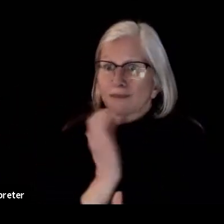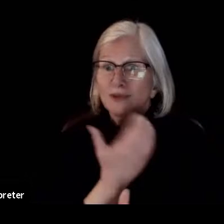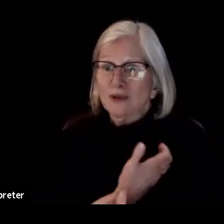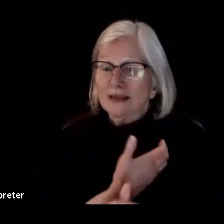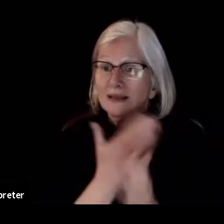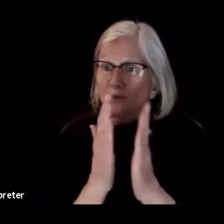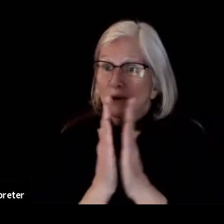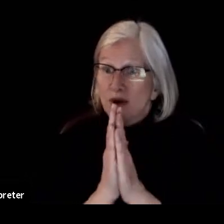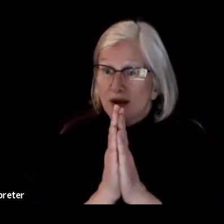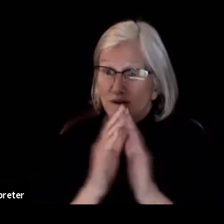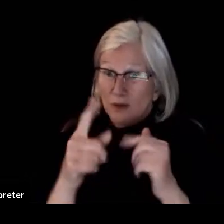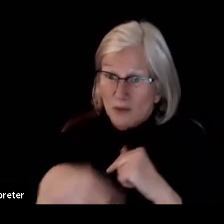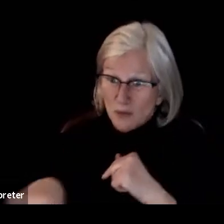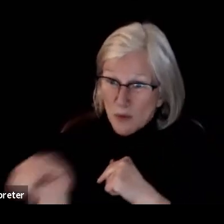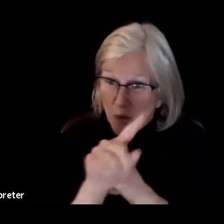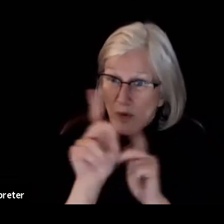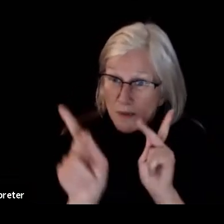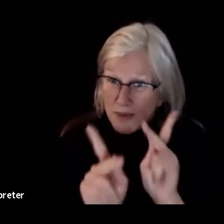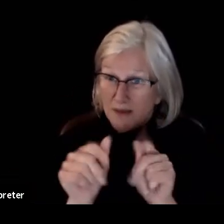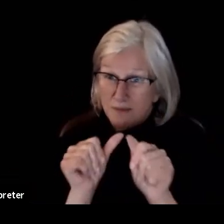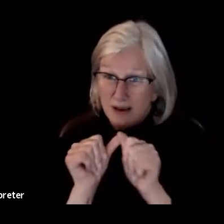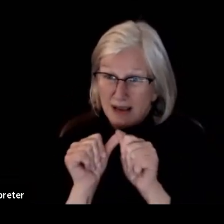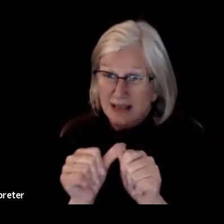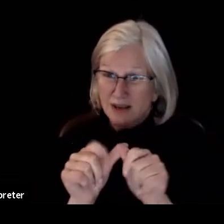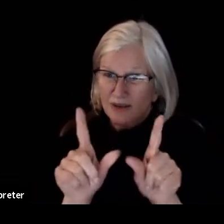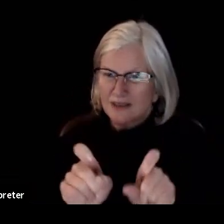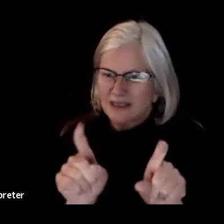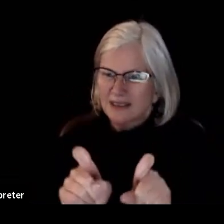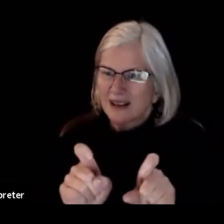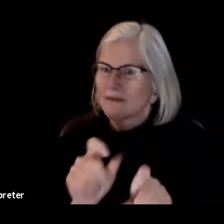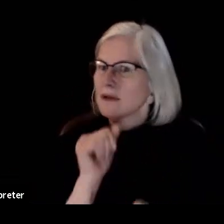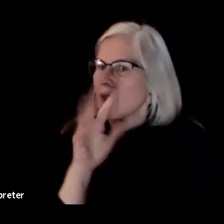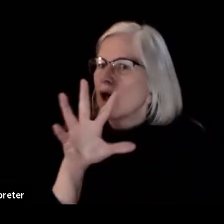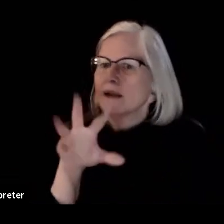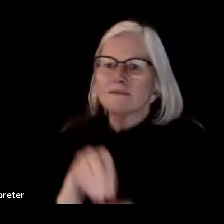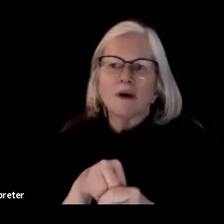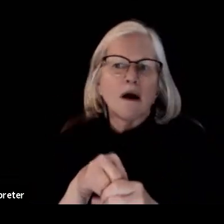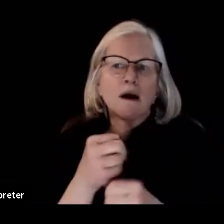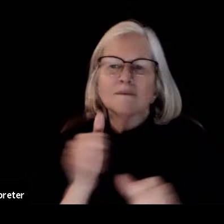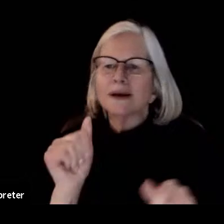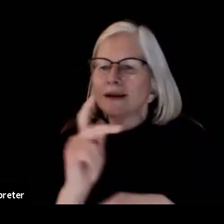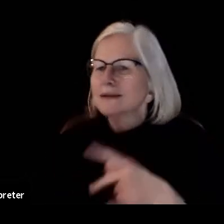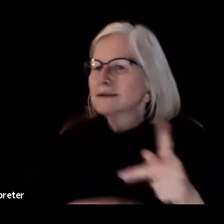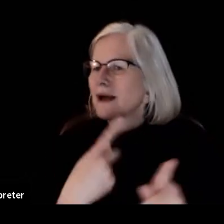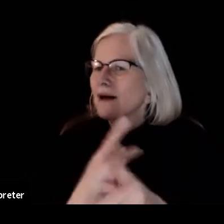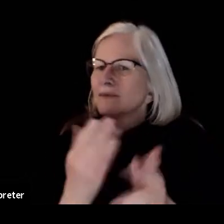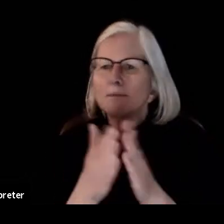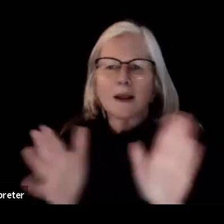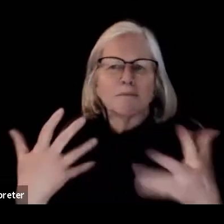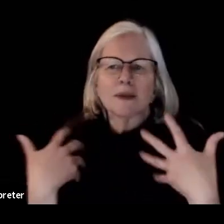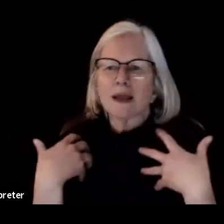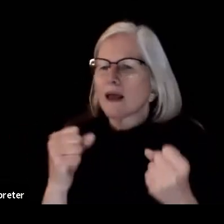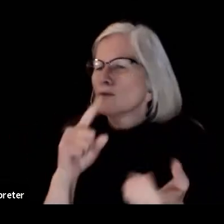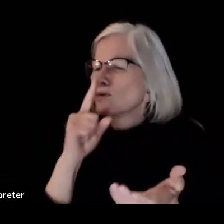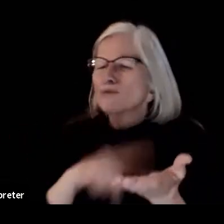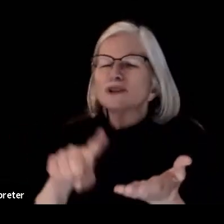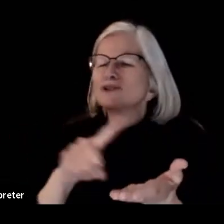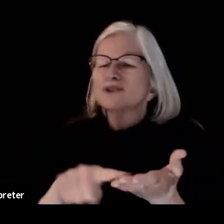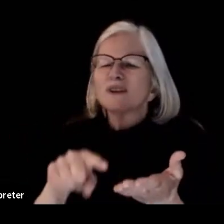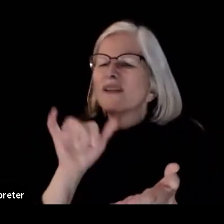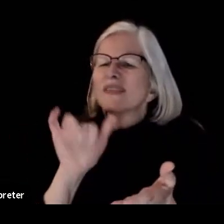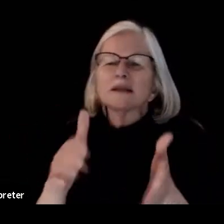to get tested is not part of any sort of public health research. It's just a public health